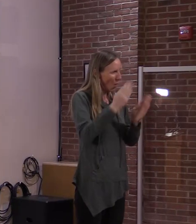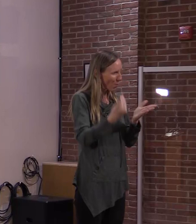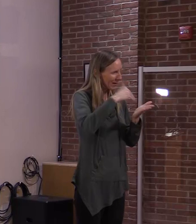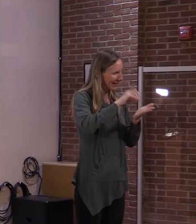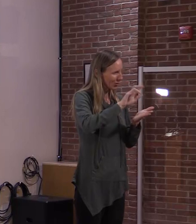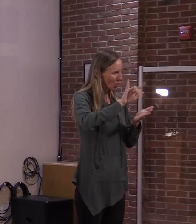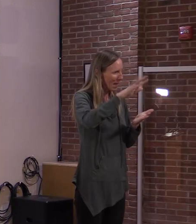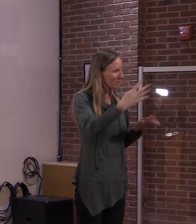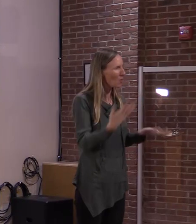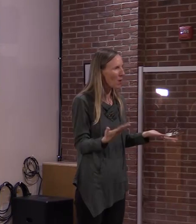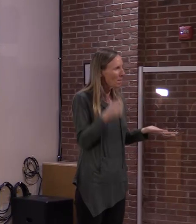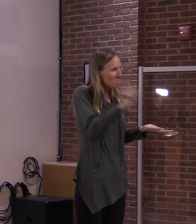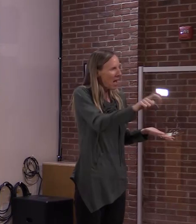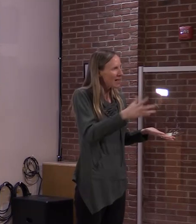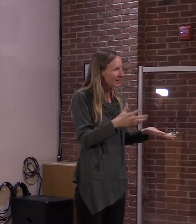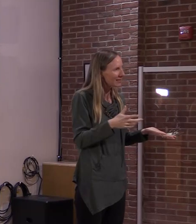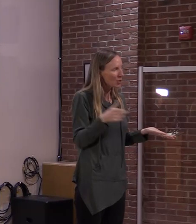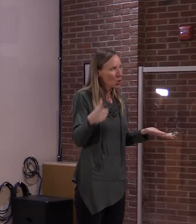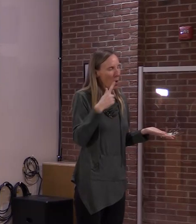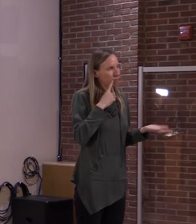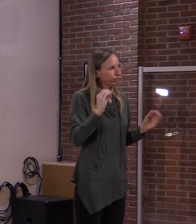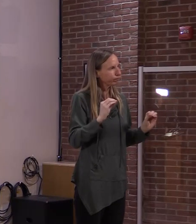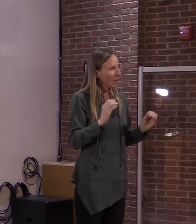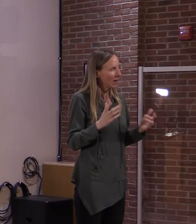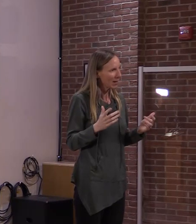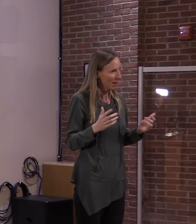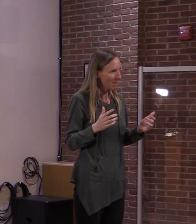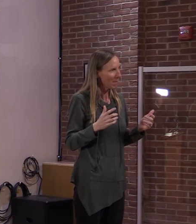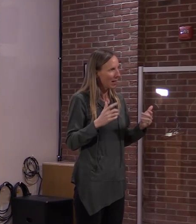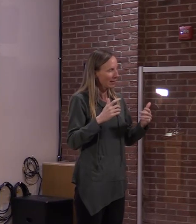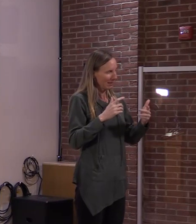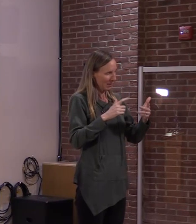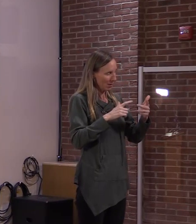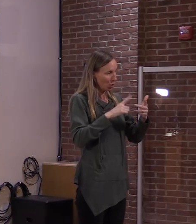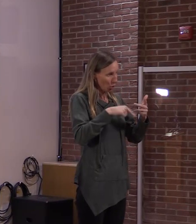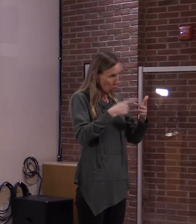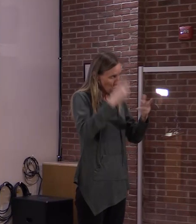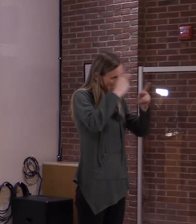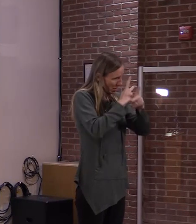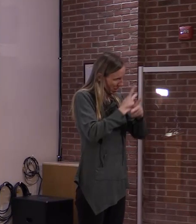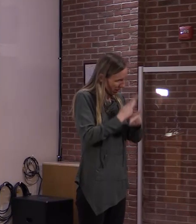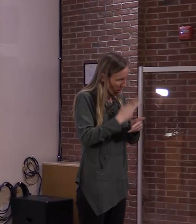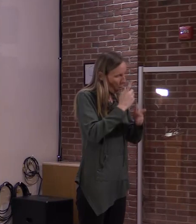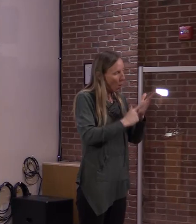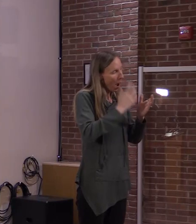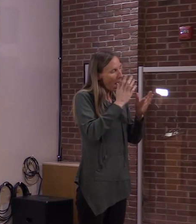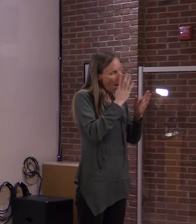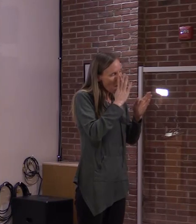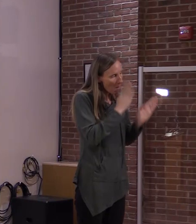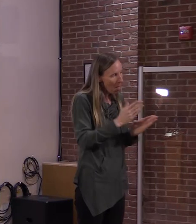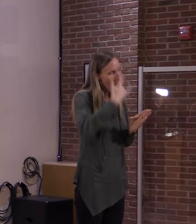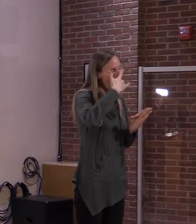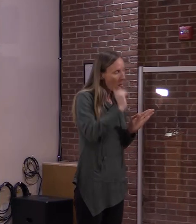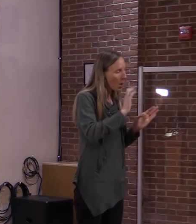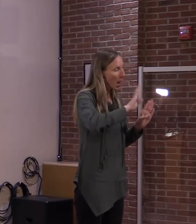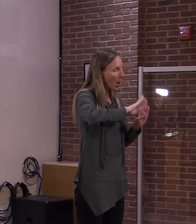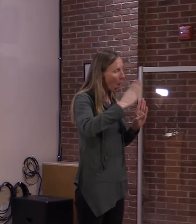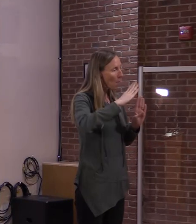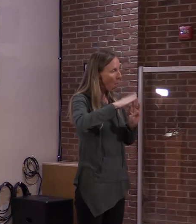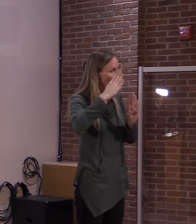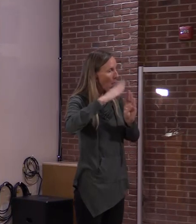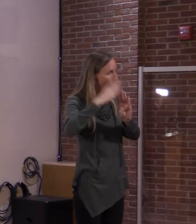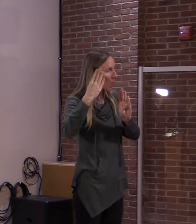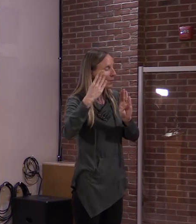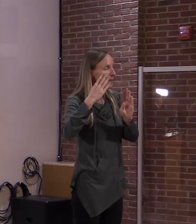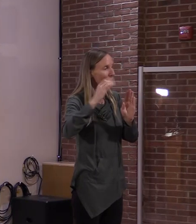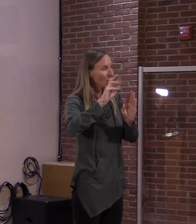were calculating these estimated percentages, did you include the vaccine in, your projections on how many doses you